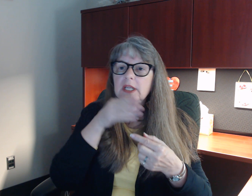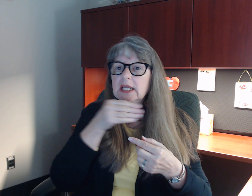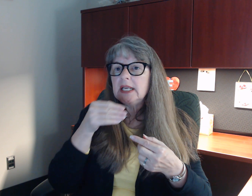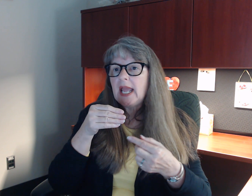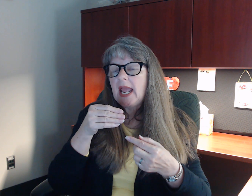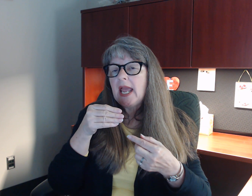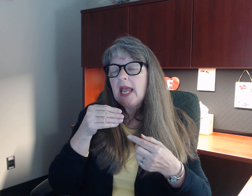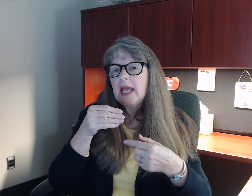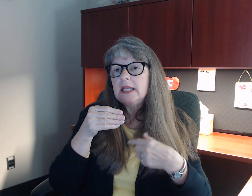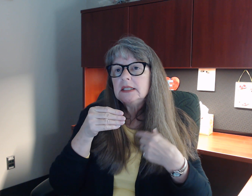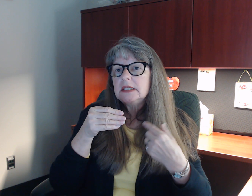chicken and